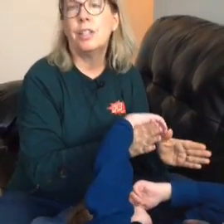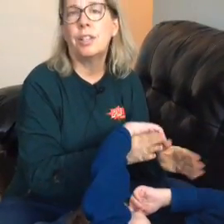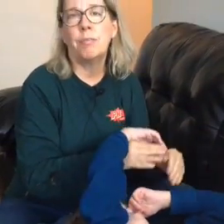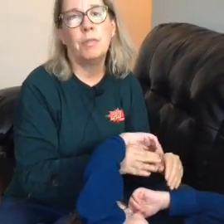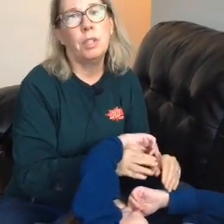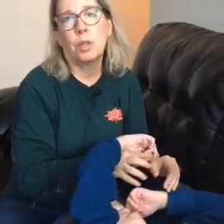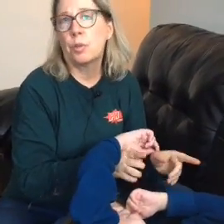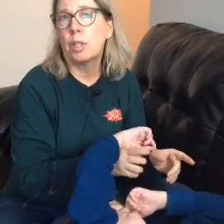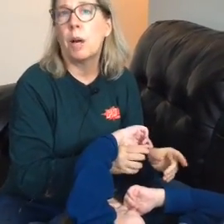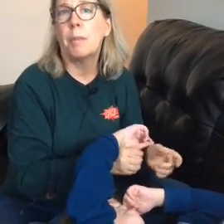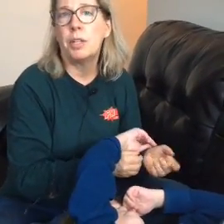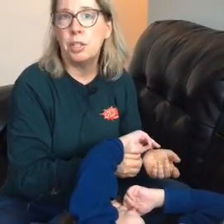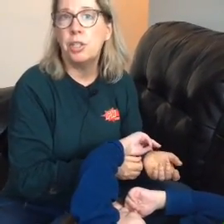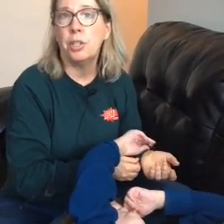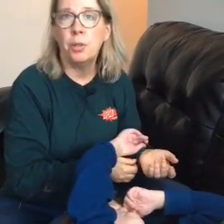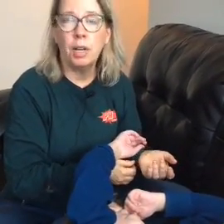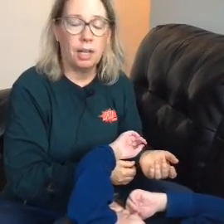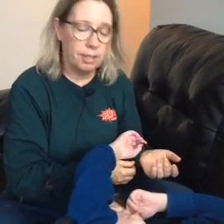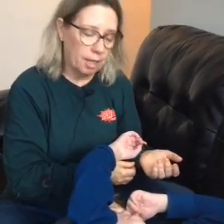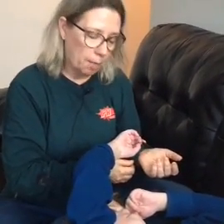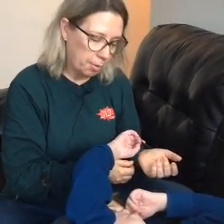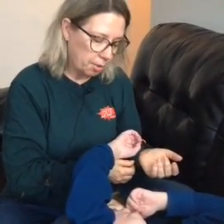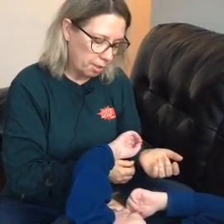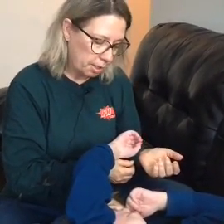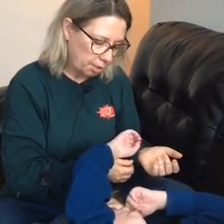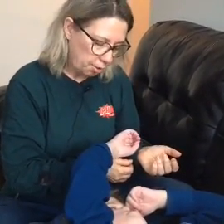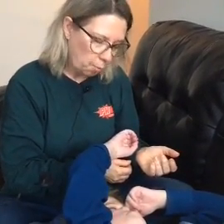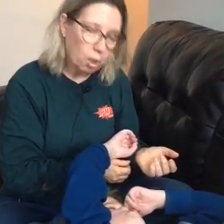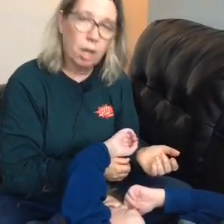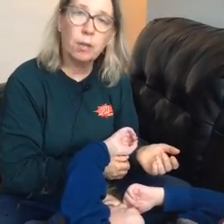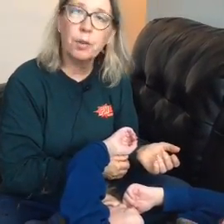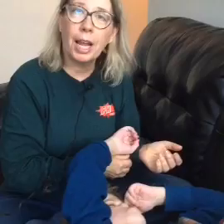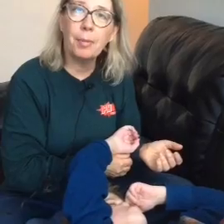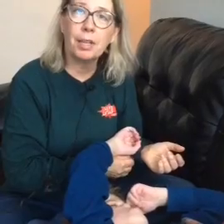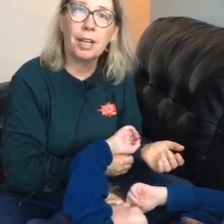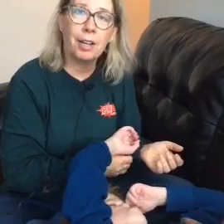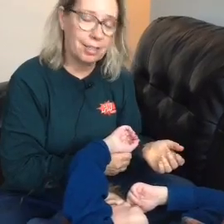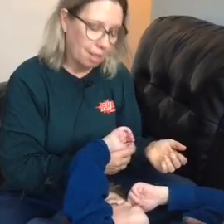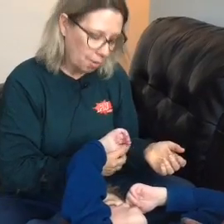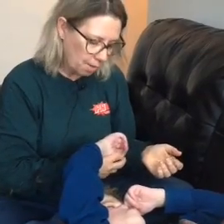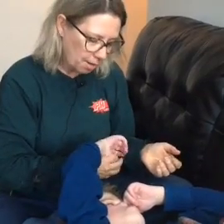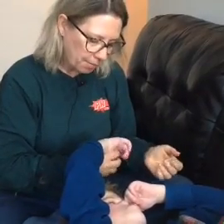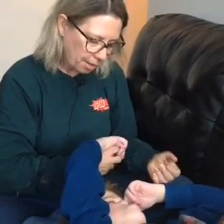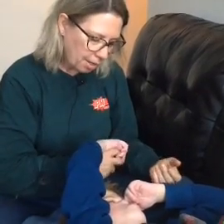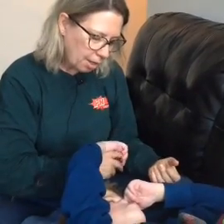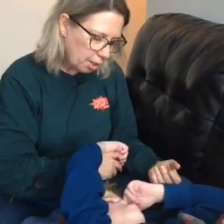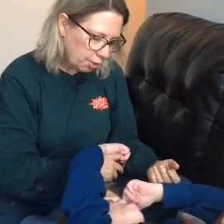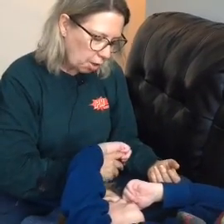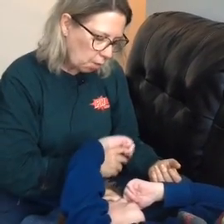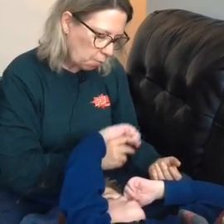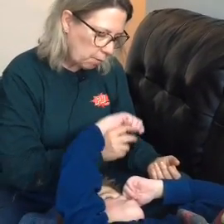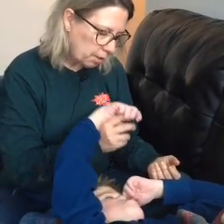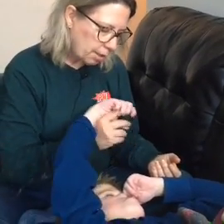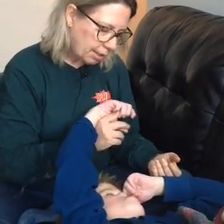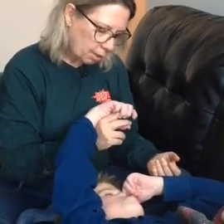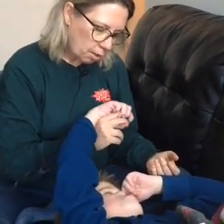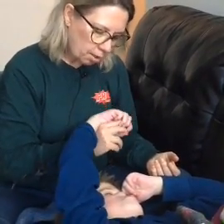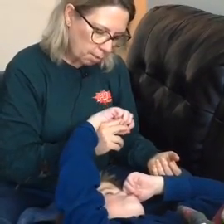and there's really not much to do. It's an opportunity to work on our vocabulary. So we'll get the